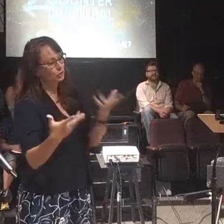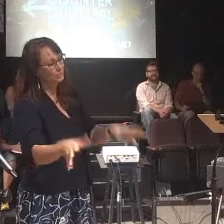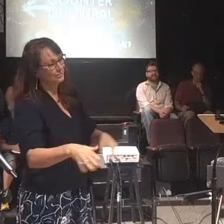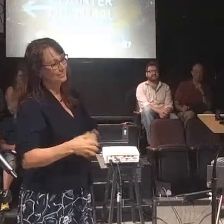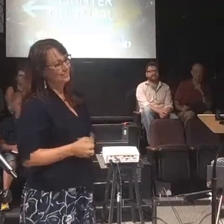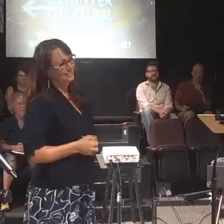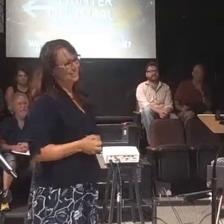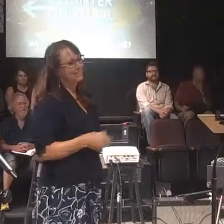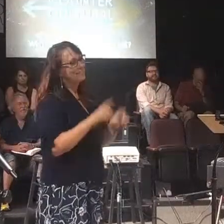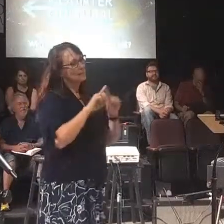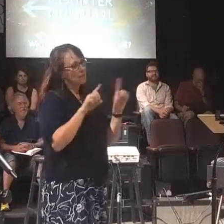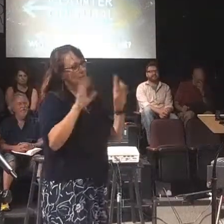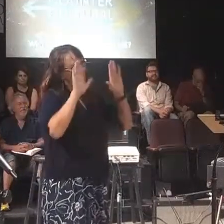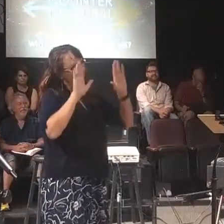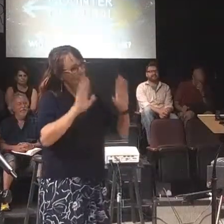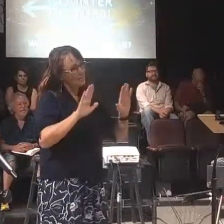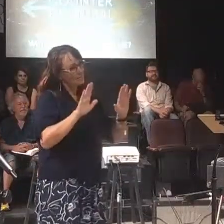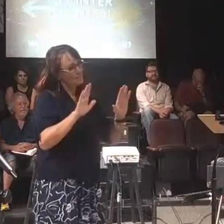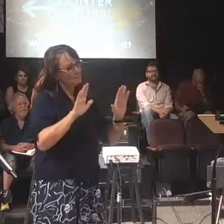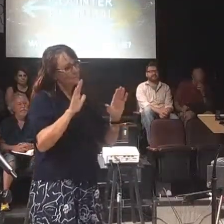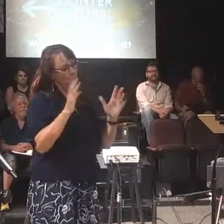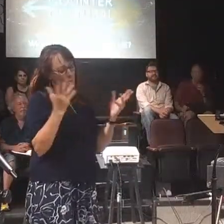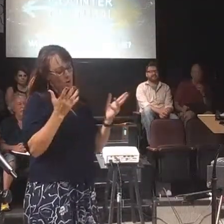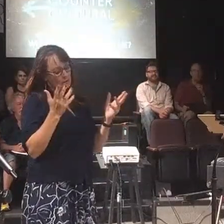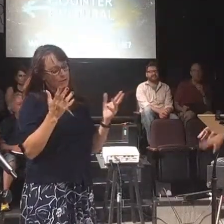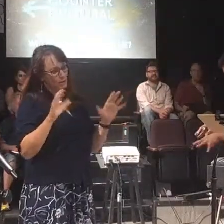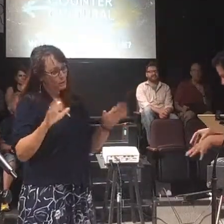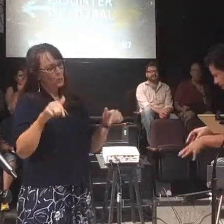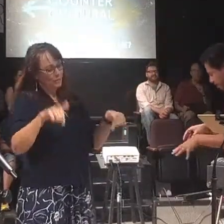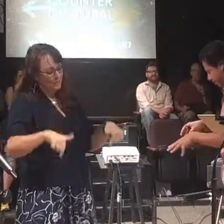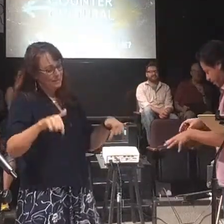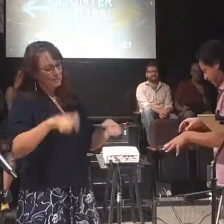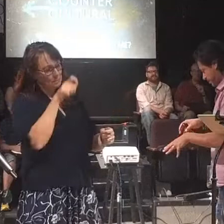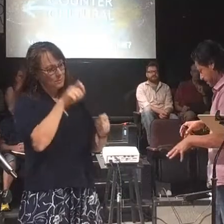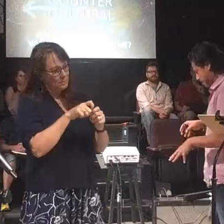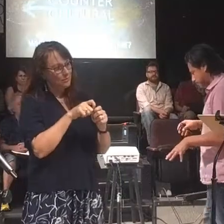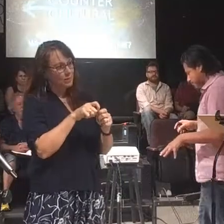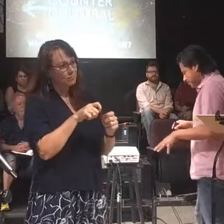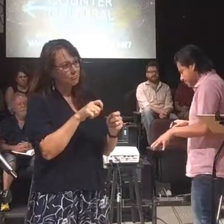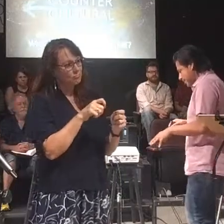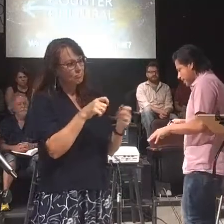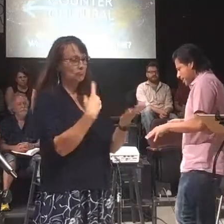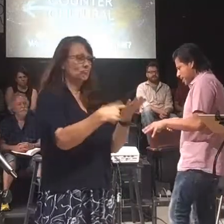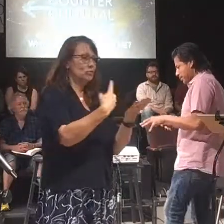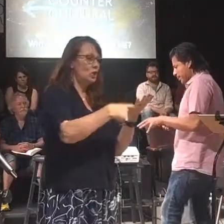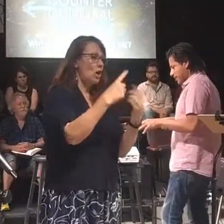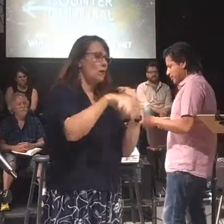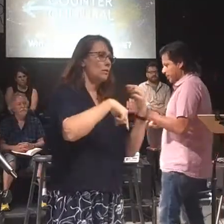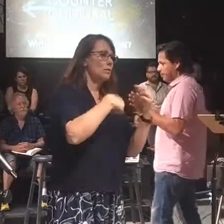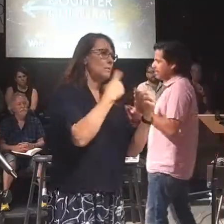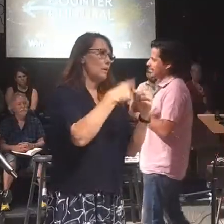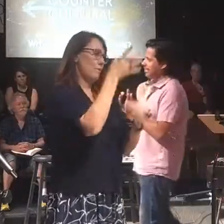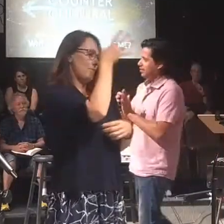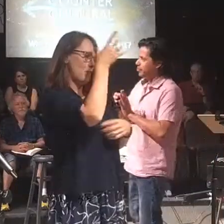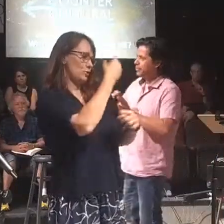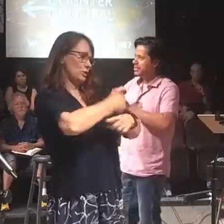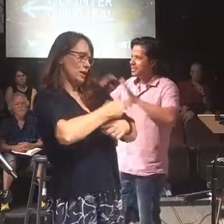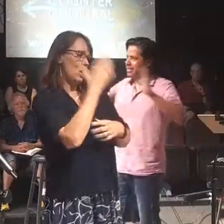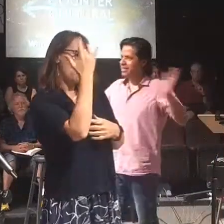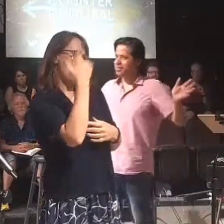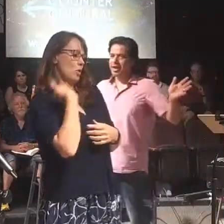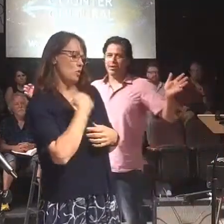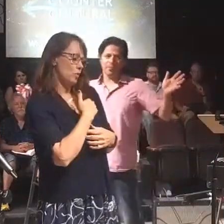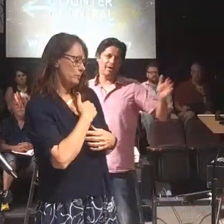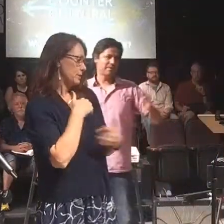But it's good. It's awesome to do this particular talk on Father's Day, because we've